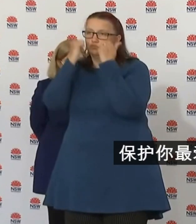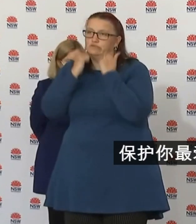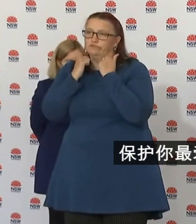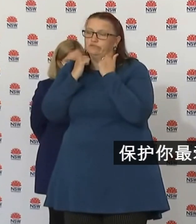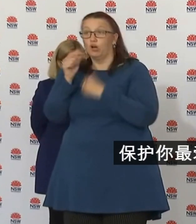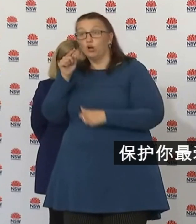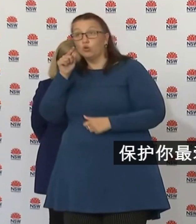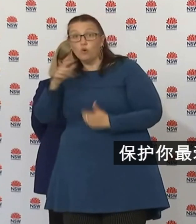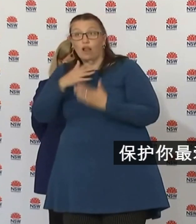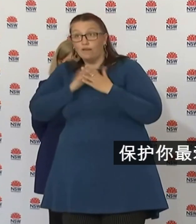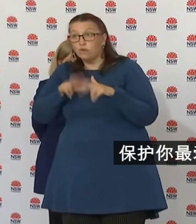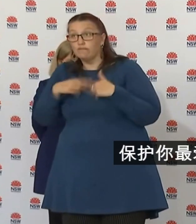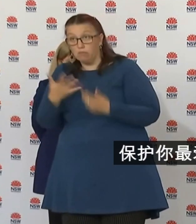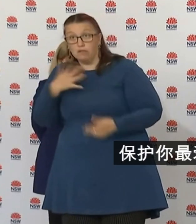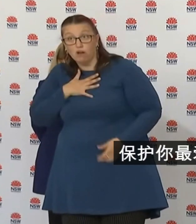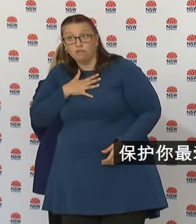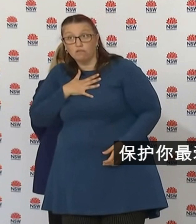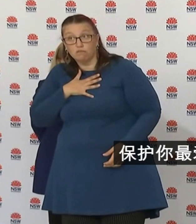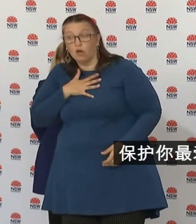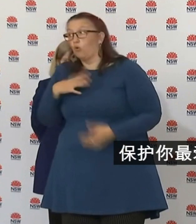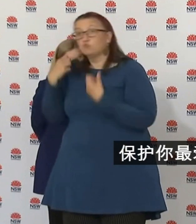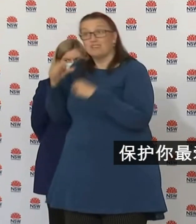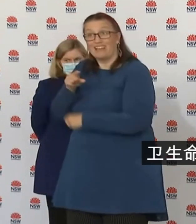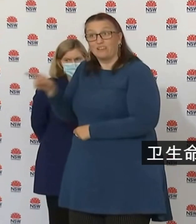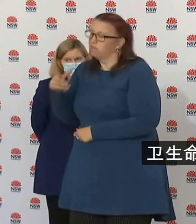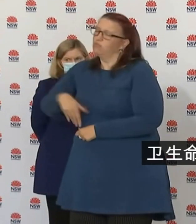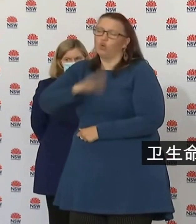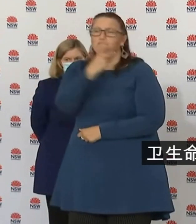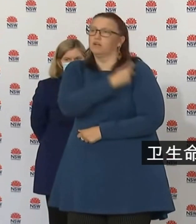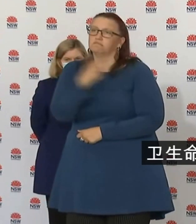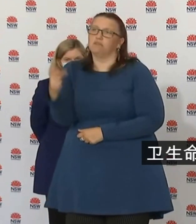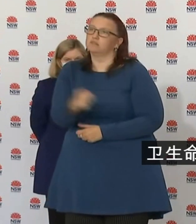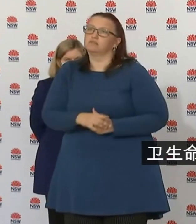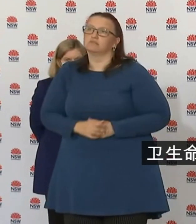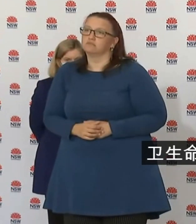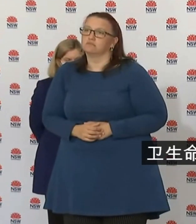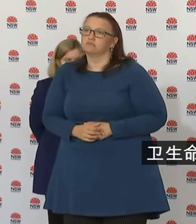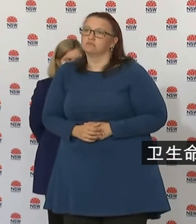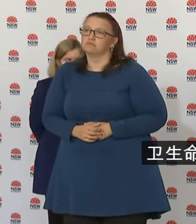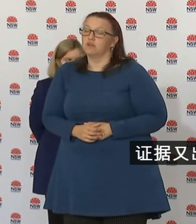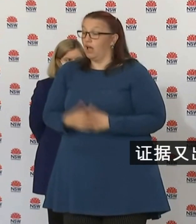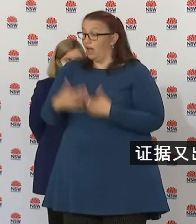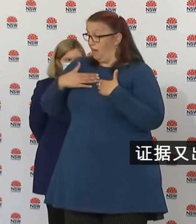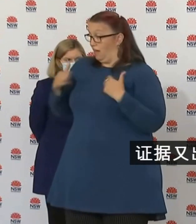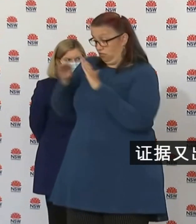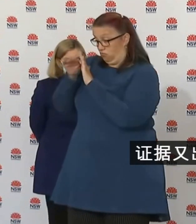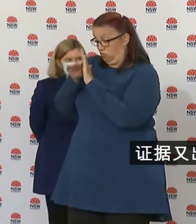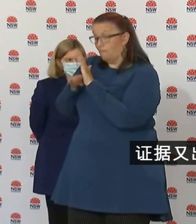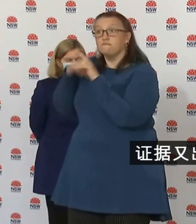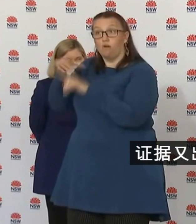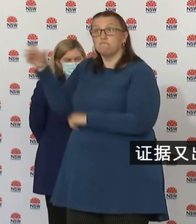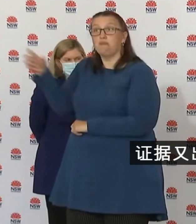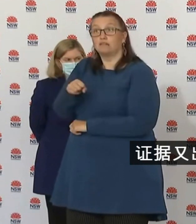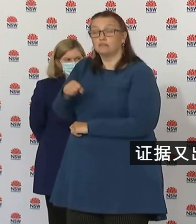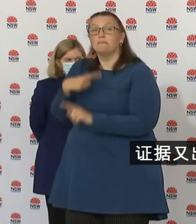protect those you love the most, not only do you need to respect the health orders, but also encourage vaccination. And the evidence is